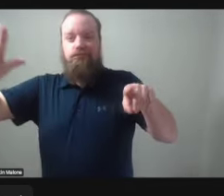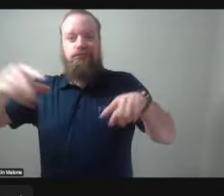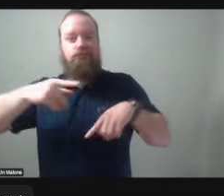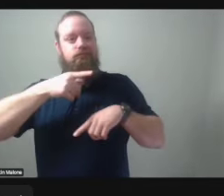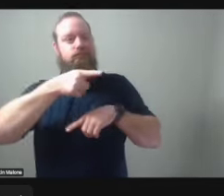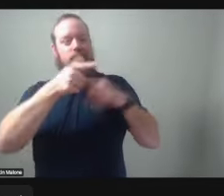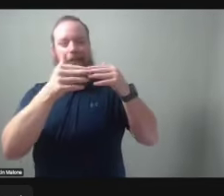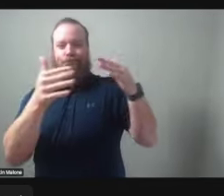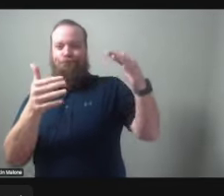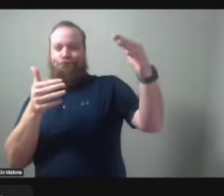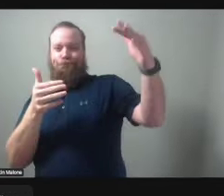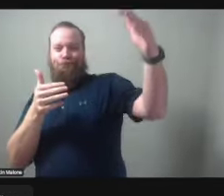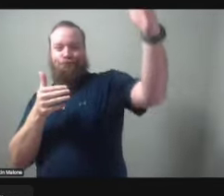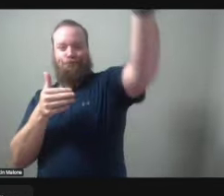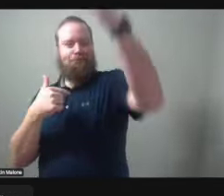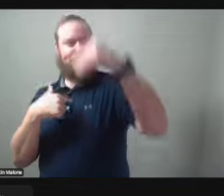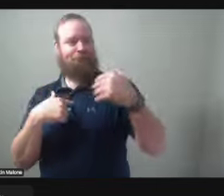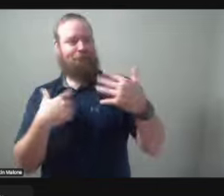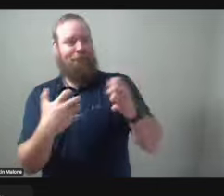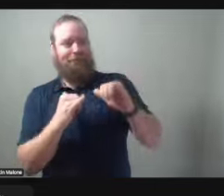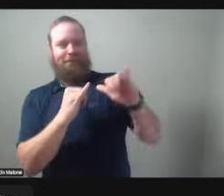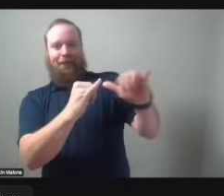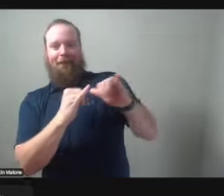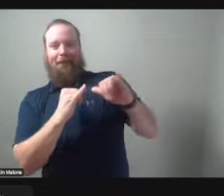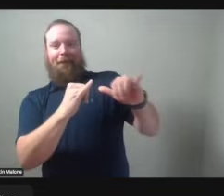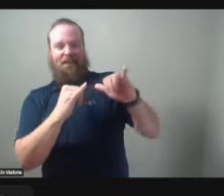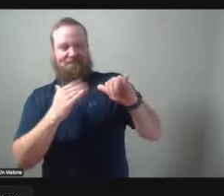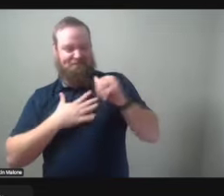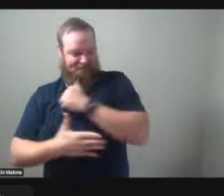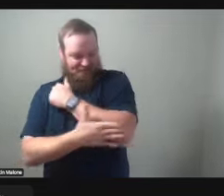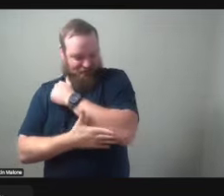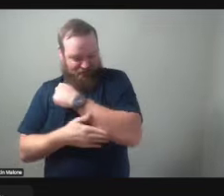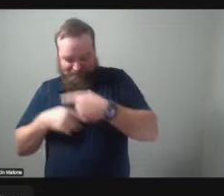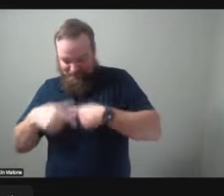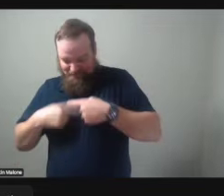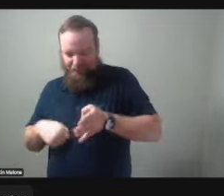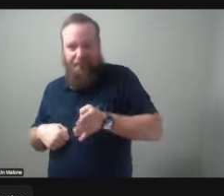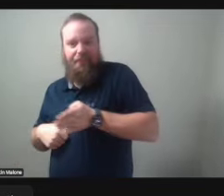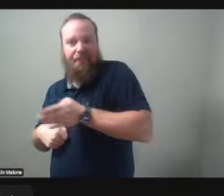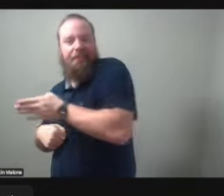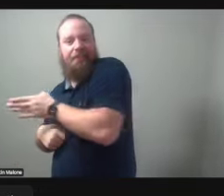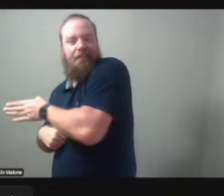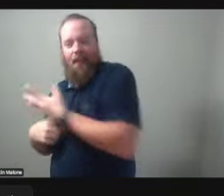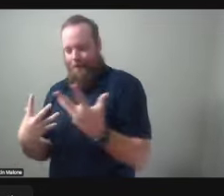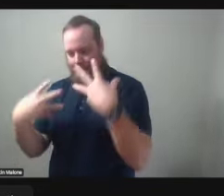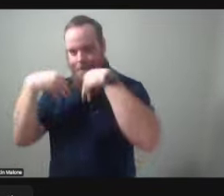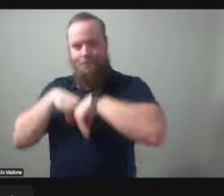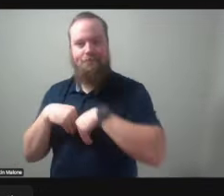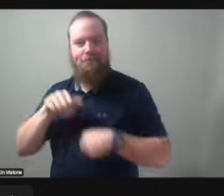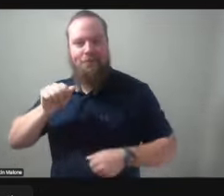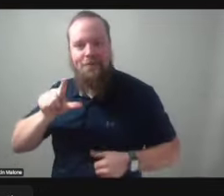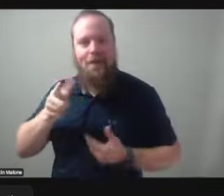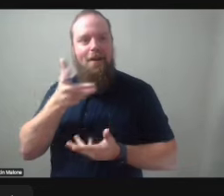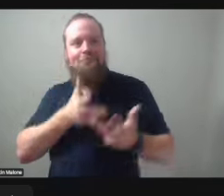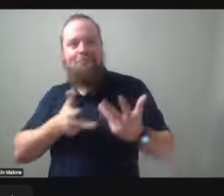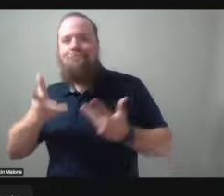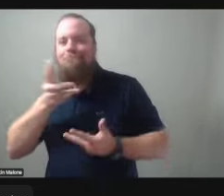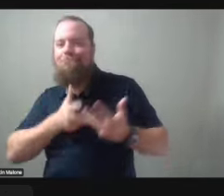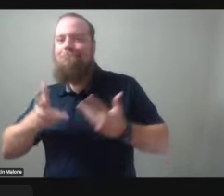eradicated the natural local signing and replaced it with American Sign Language. Usually, they'll view